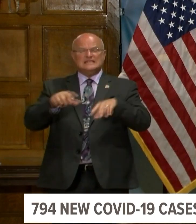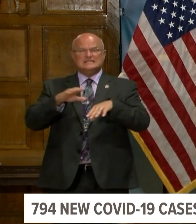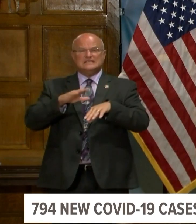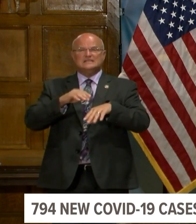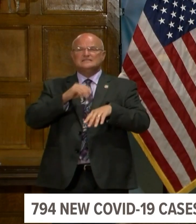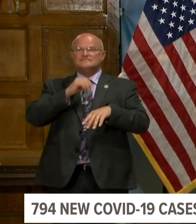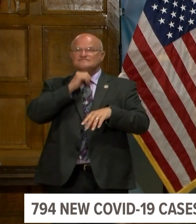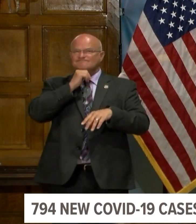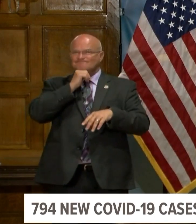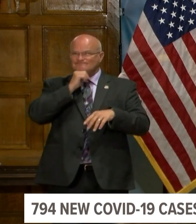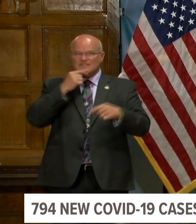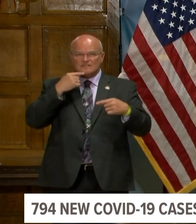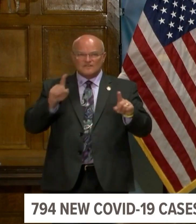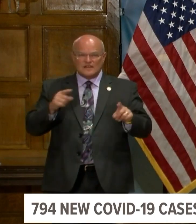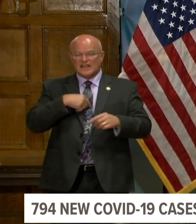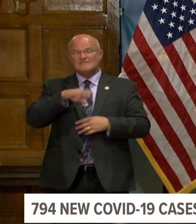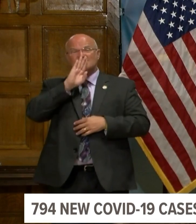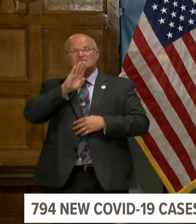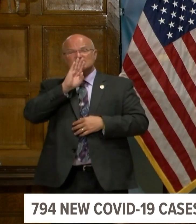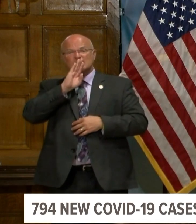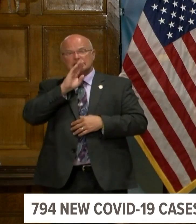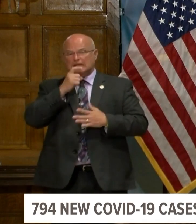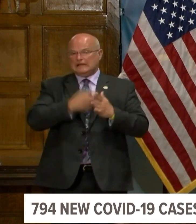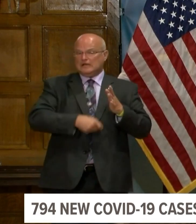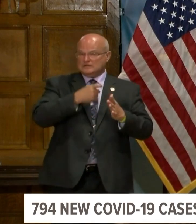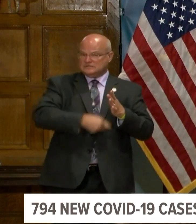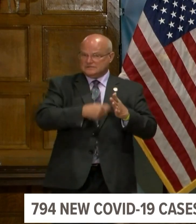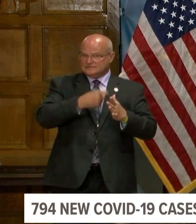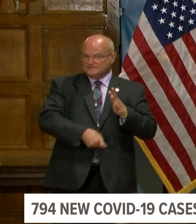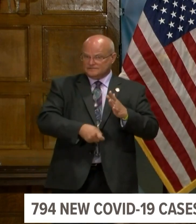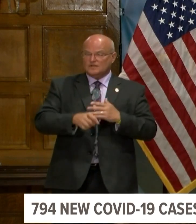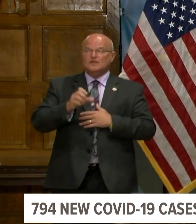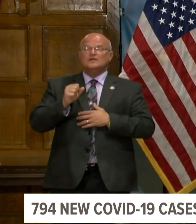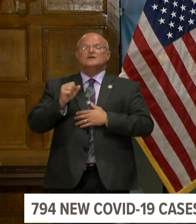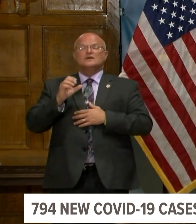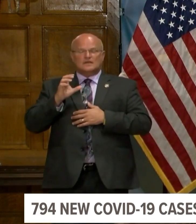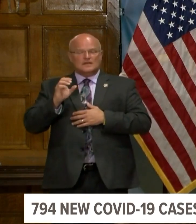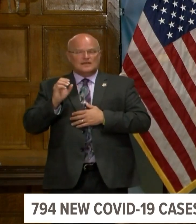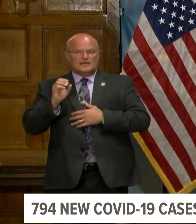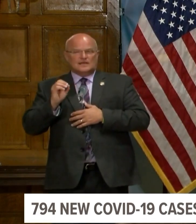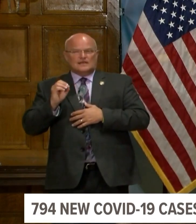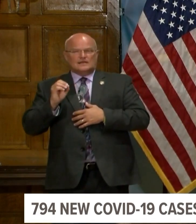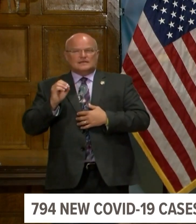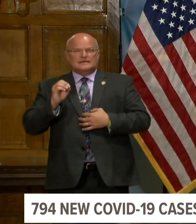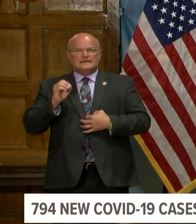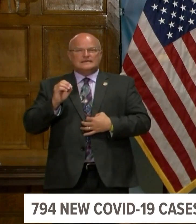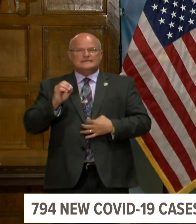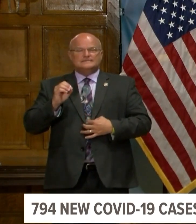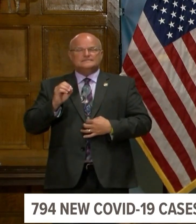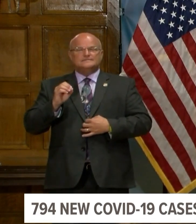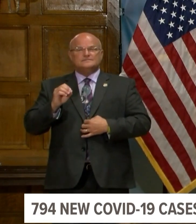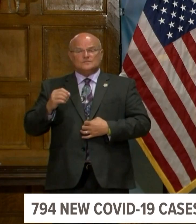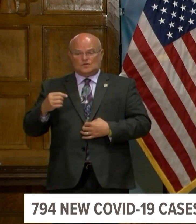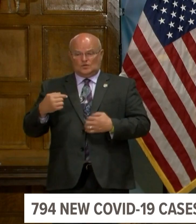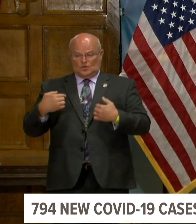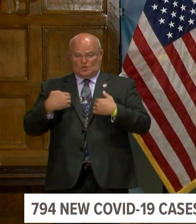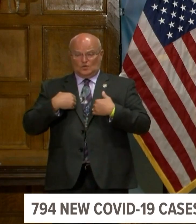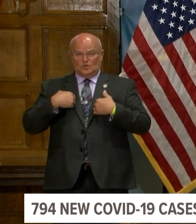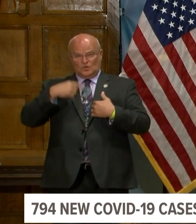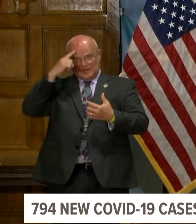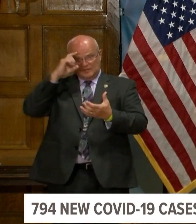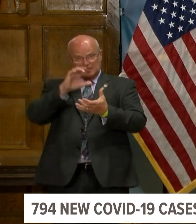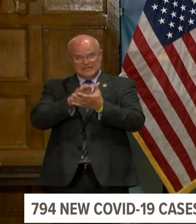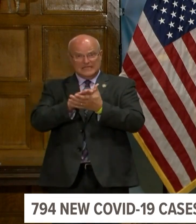almost ineffective and frustrating and costly. And so, you know, we